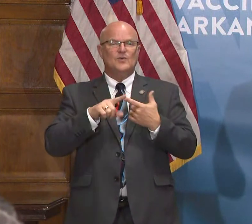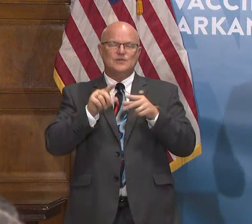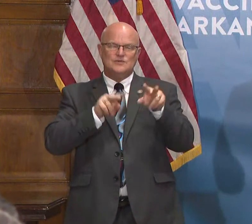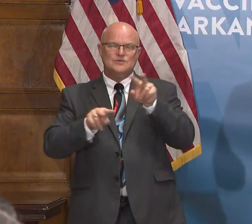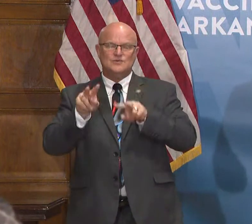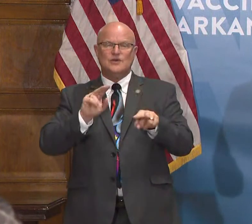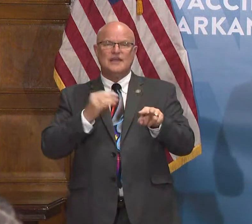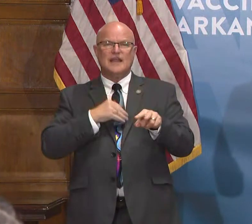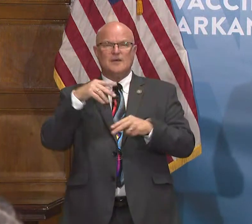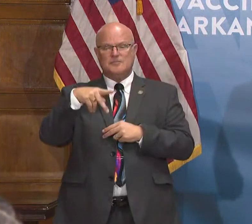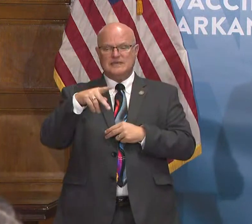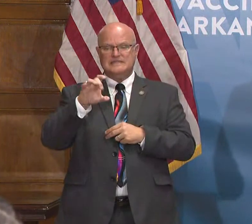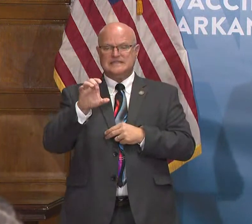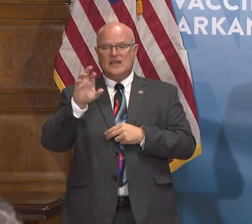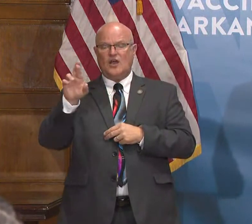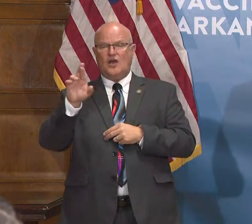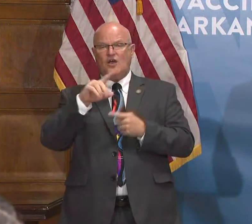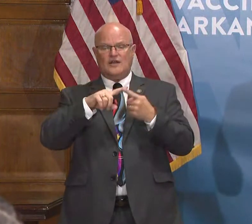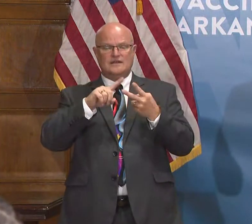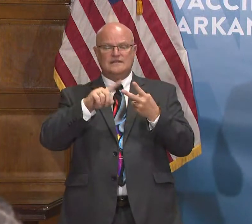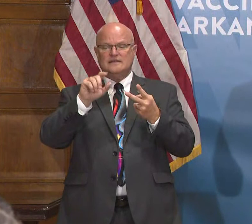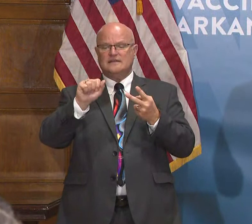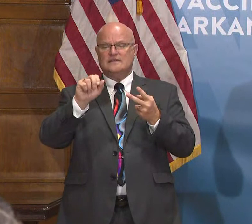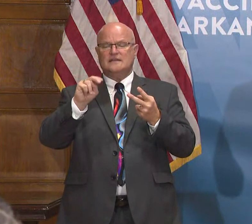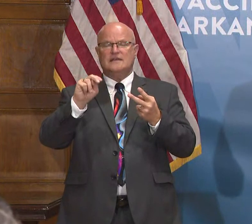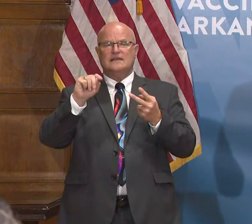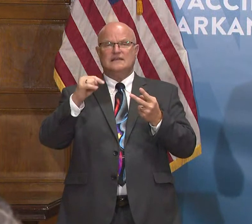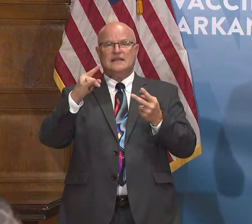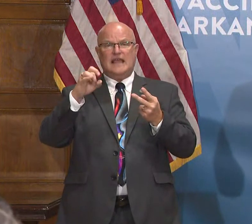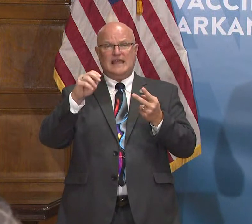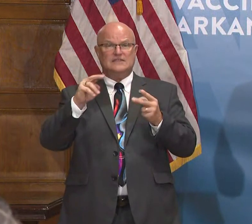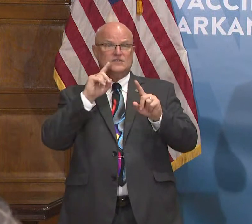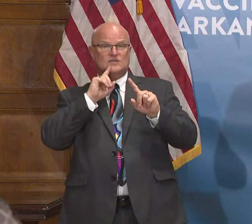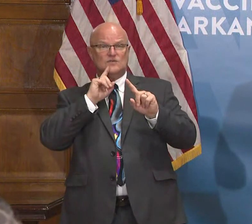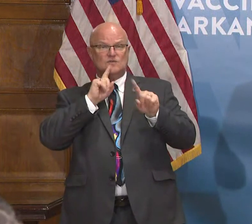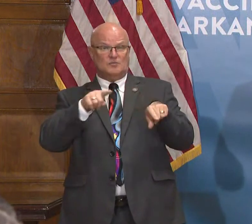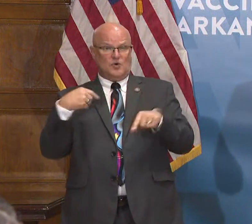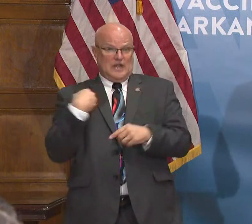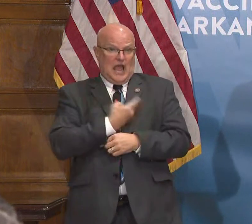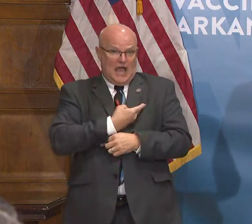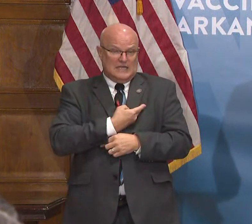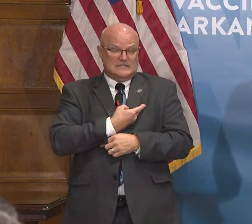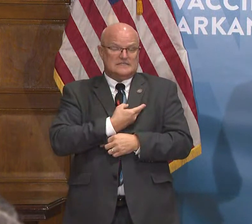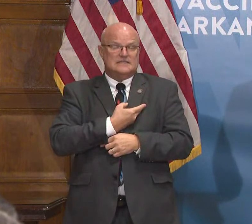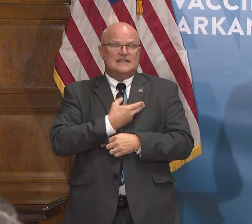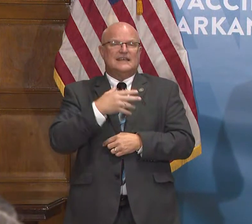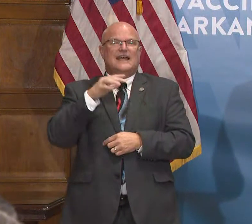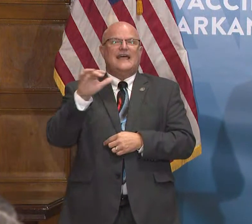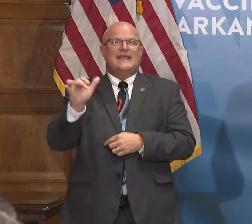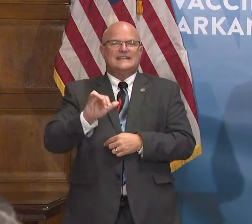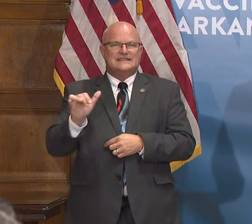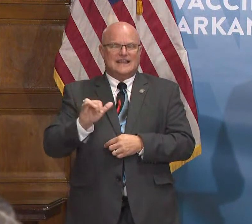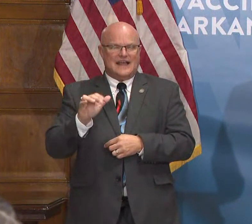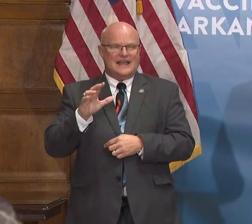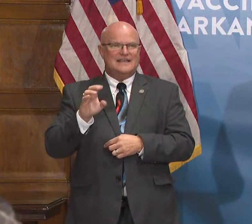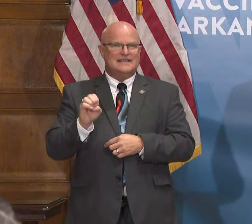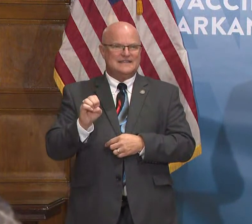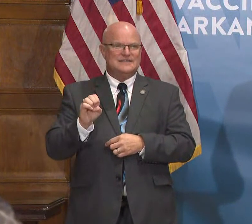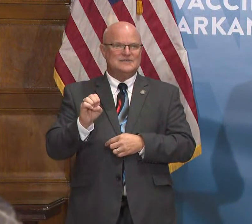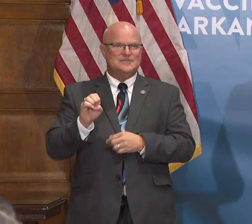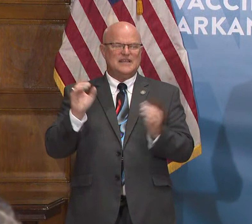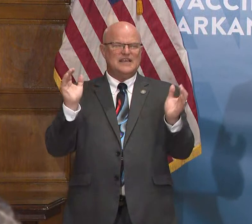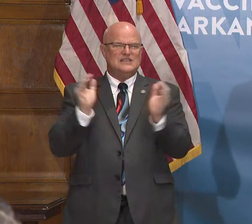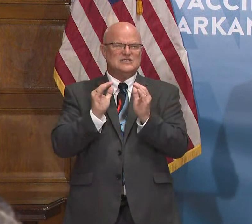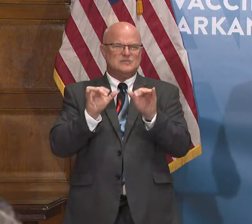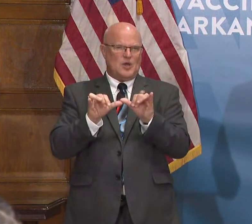look at our PCR and antigen tests that we have reported to us, that is likely to be a